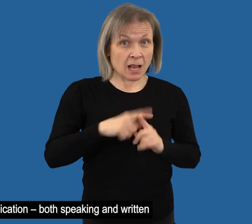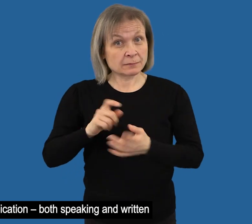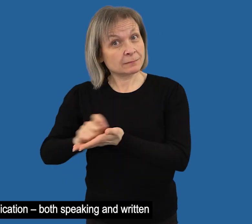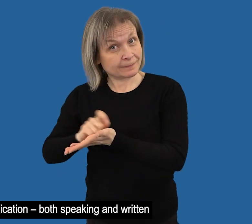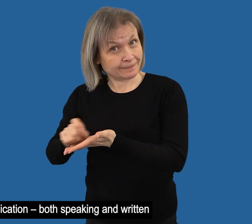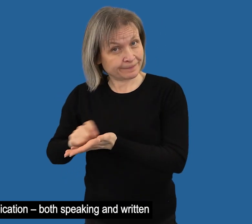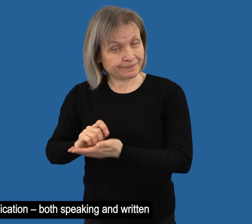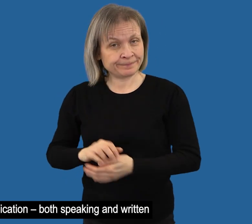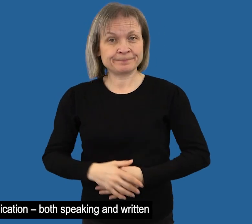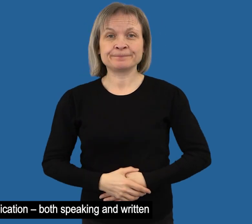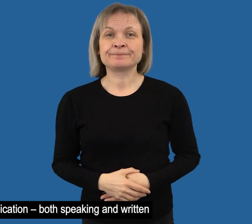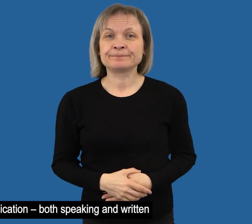speaking and written.